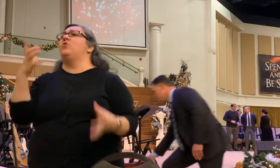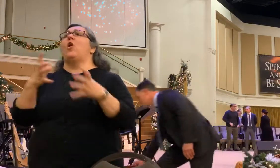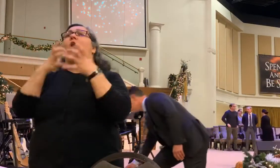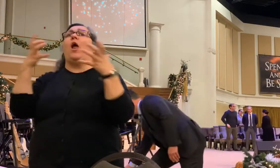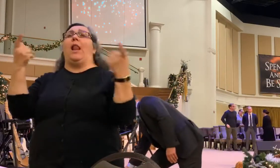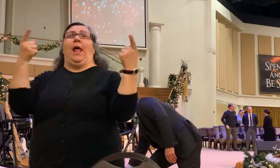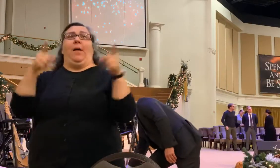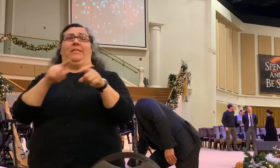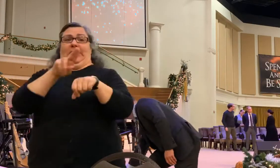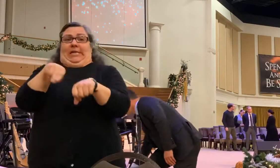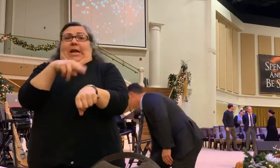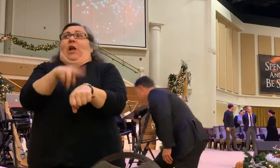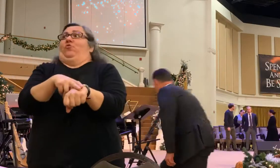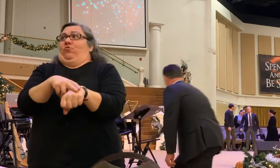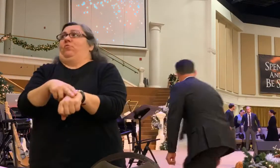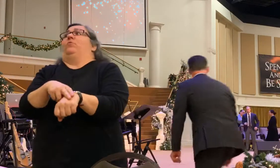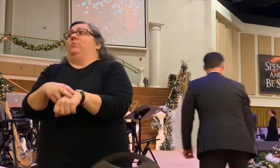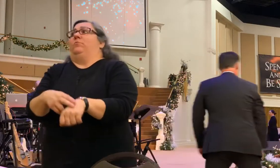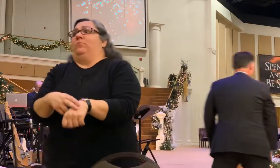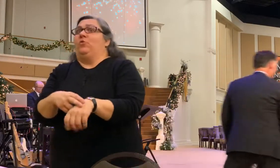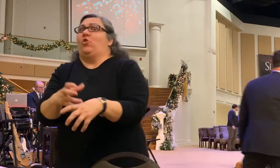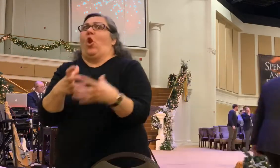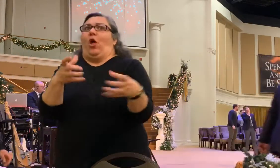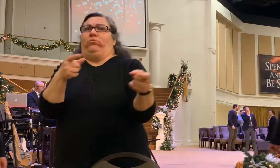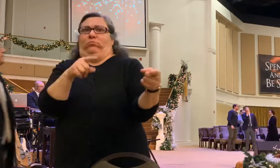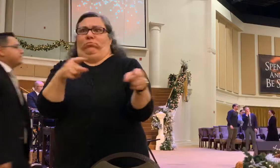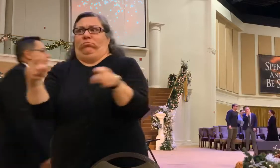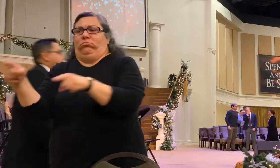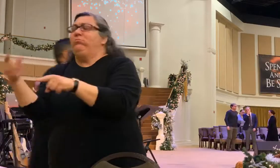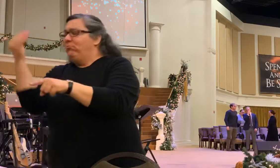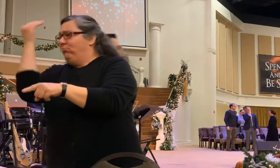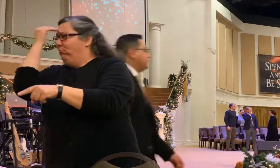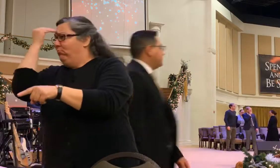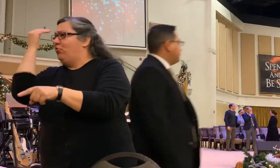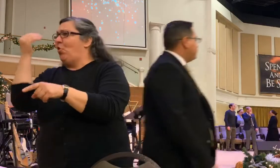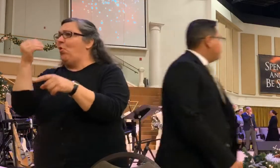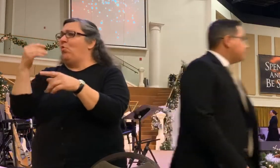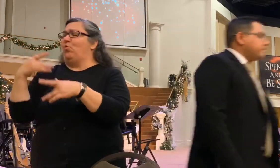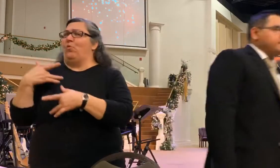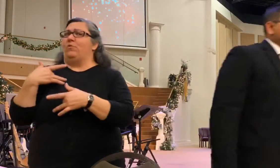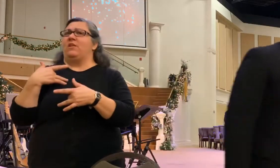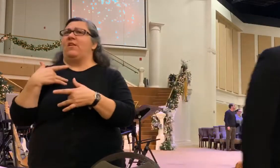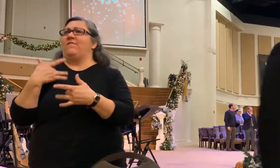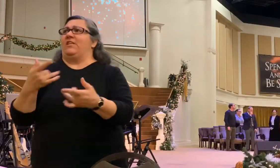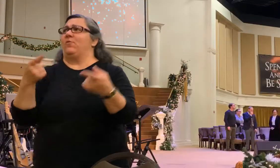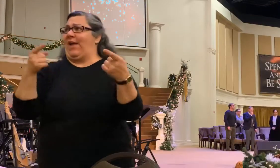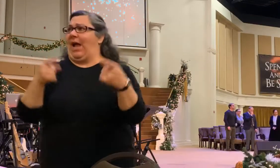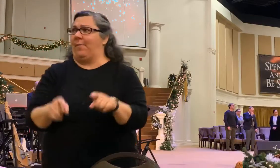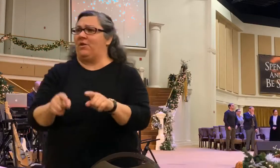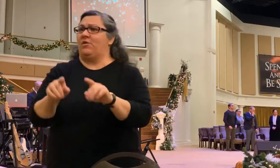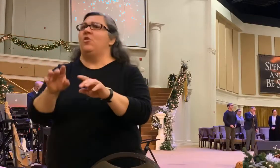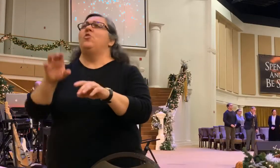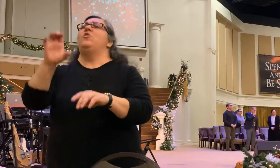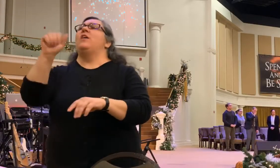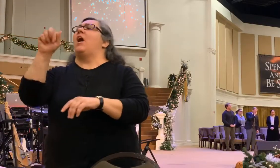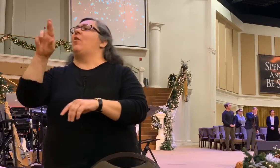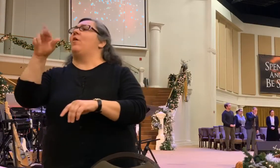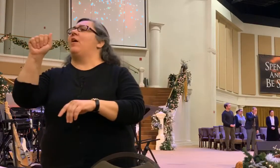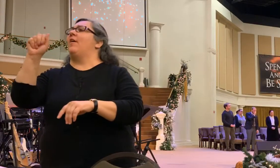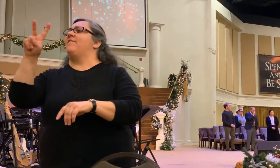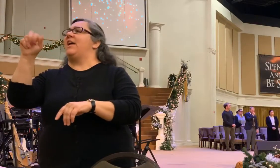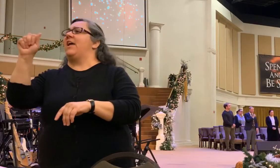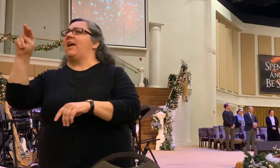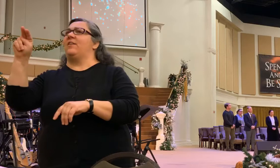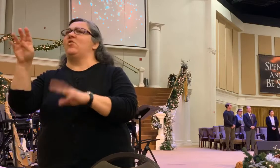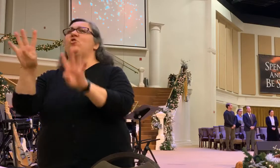natural. A lot going on. You know the events that have been on our border with the caravan and the